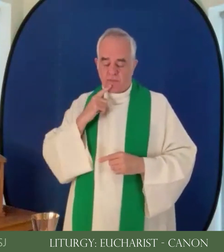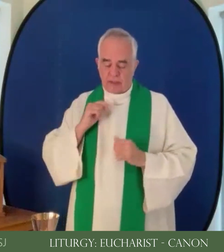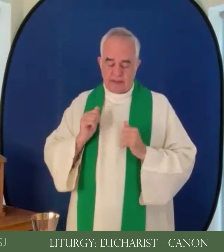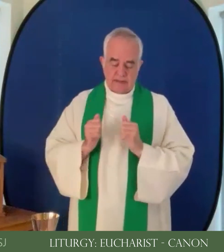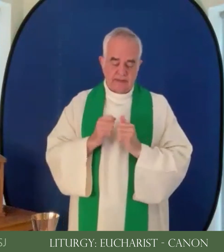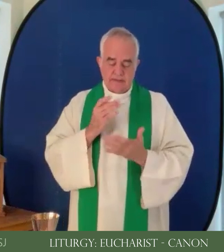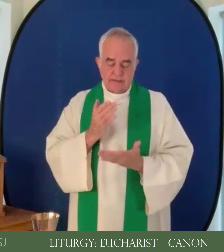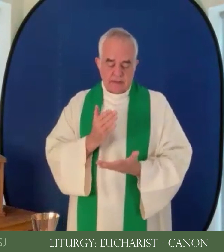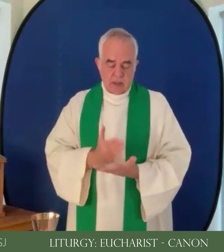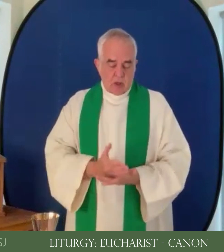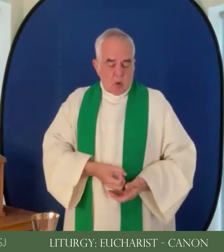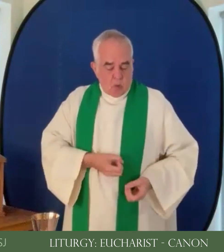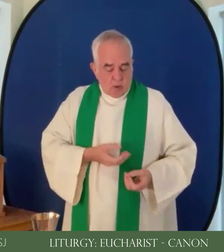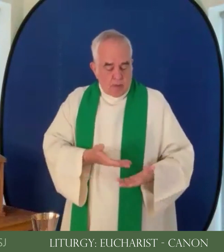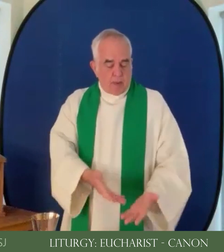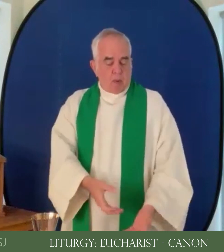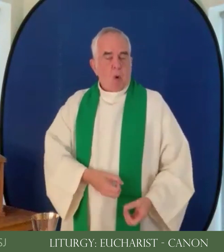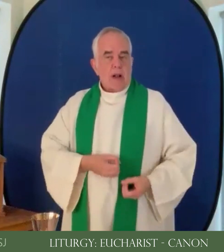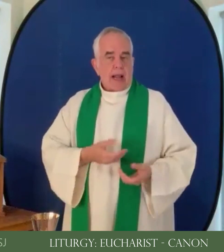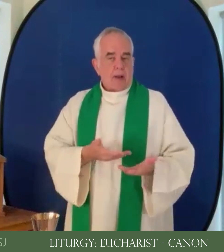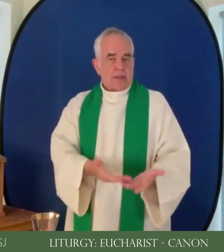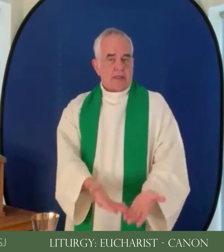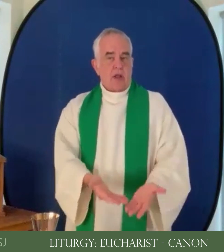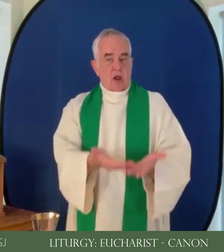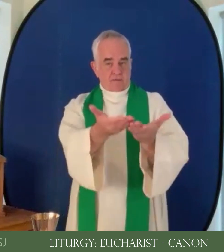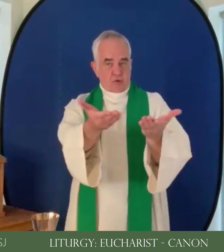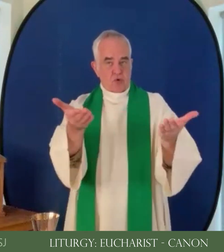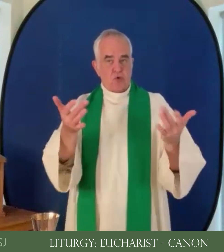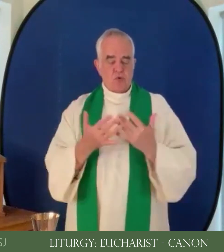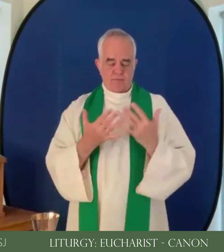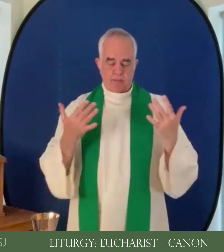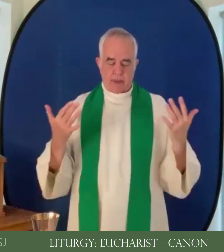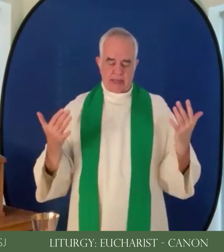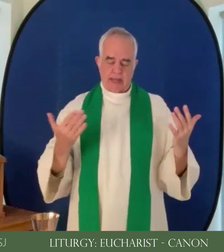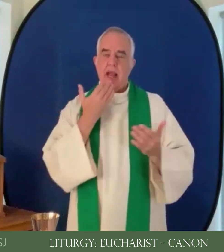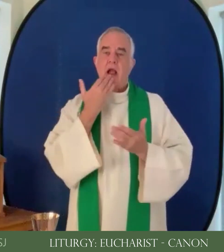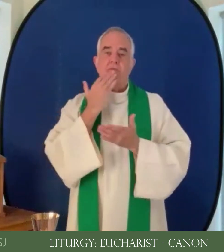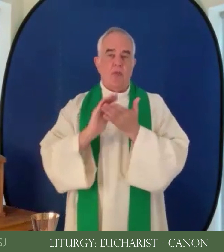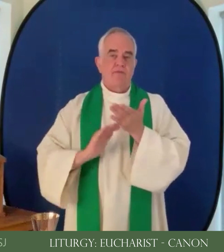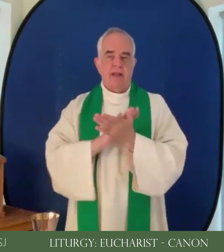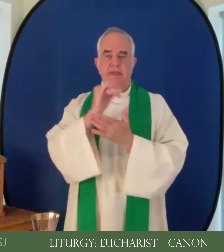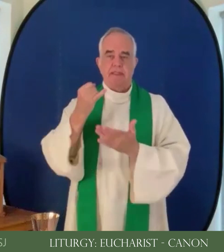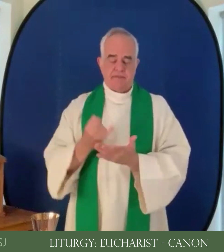covenant, which will be poured out for you and for me for the forgiveness of